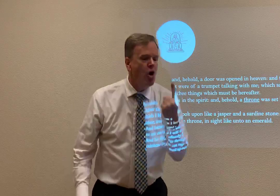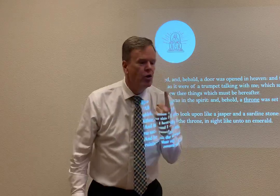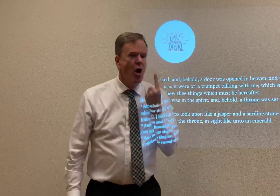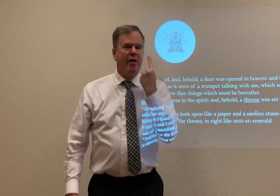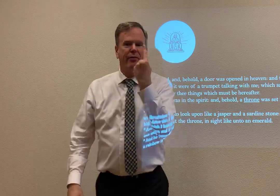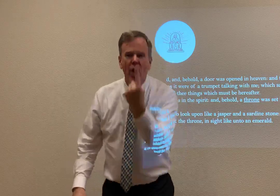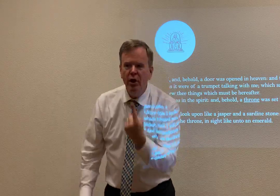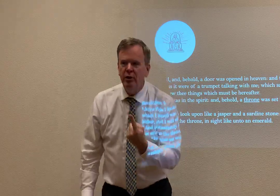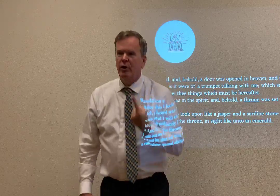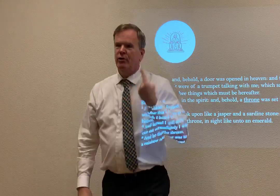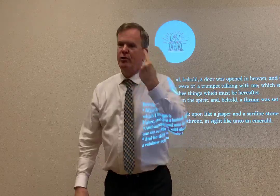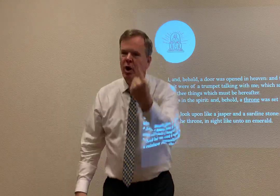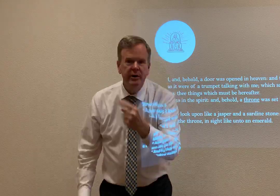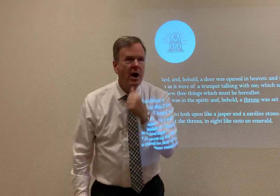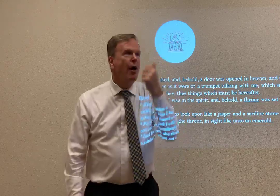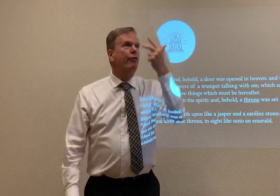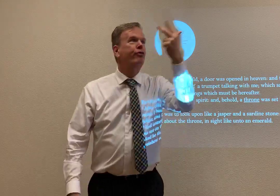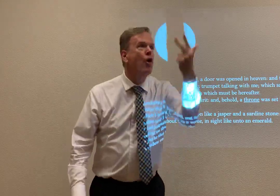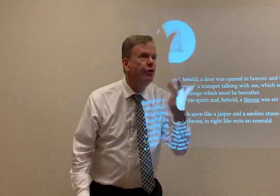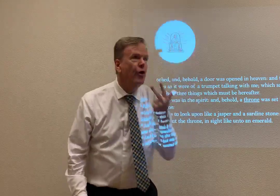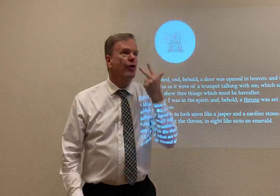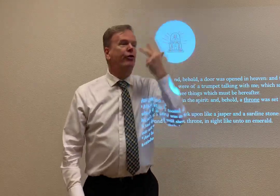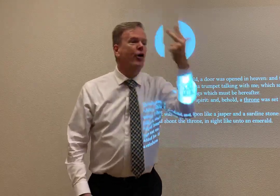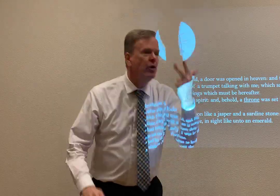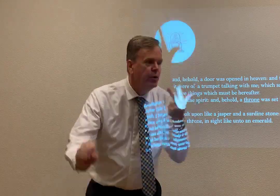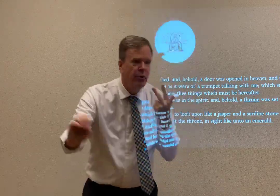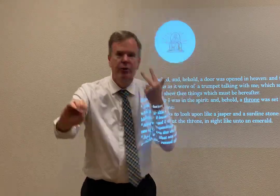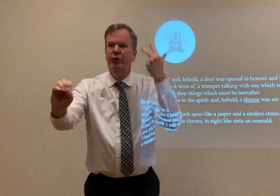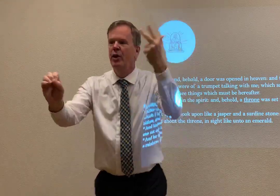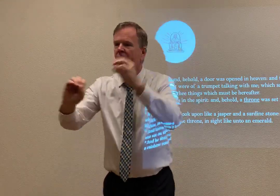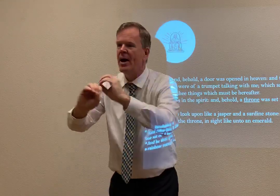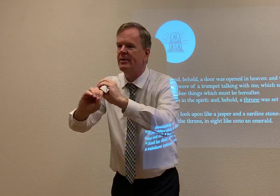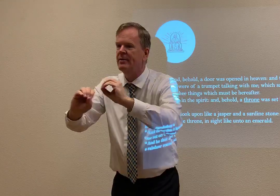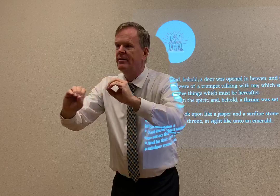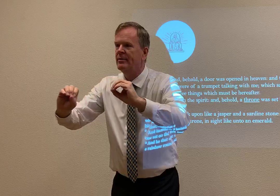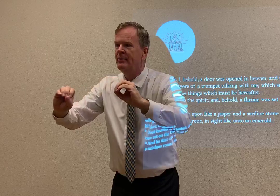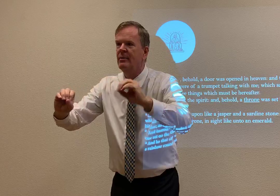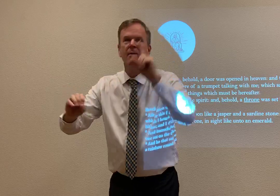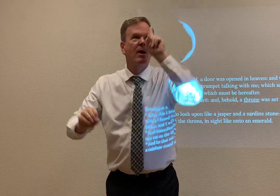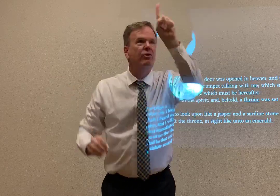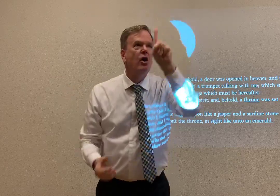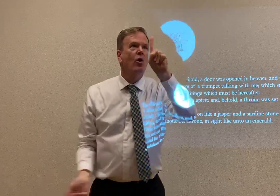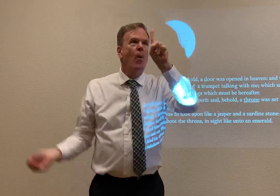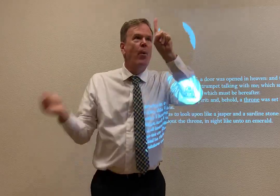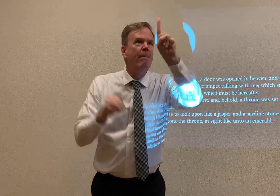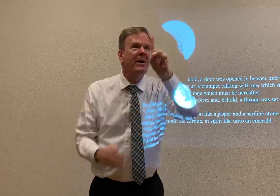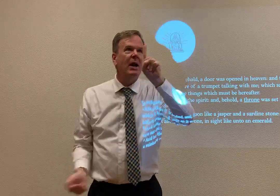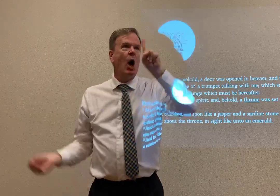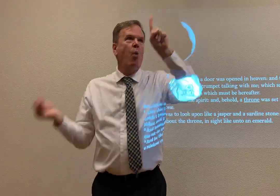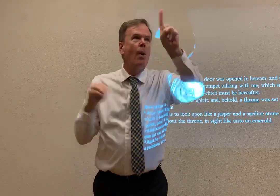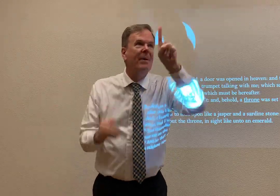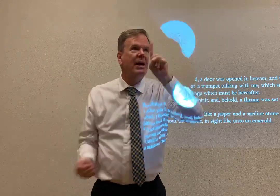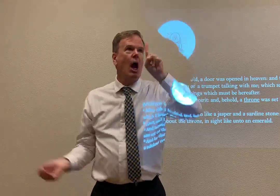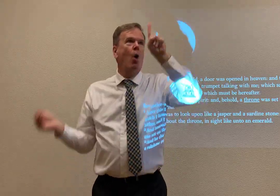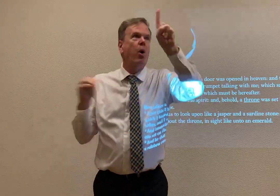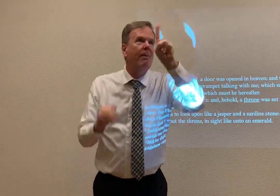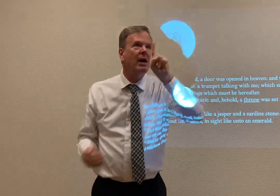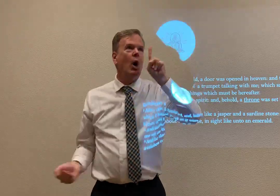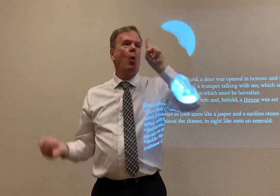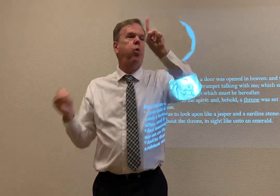It only speaks it in a singular sense. It doesn't say thrones, it doesn't say that. It speaks about the word throne